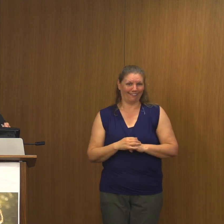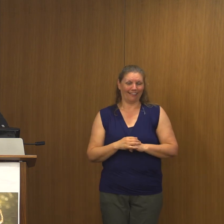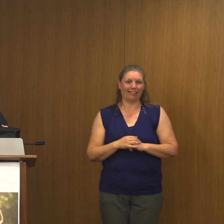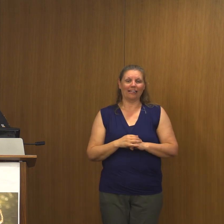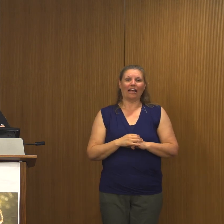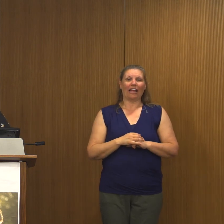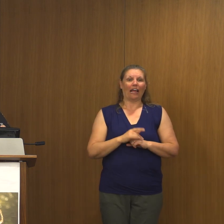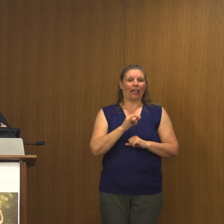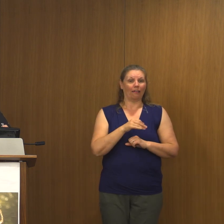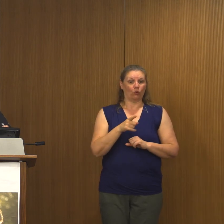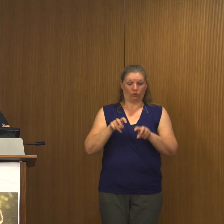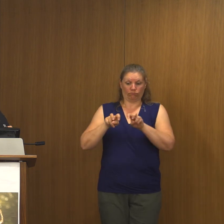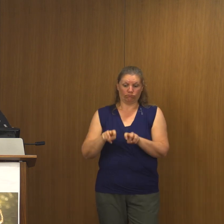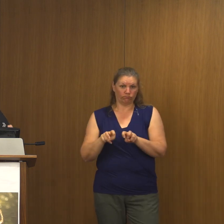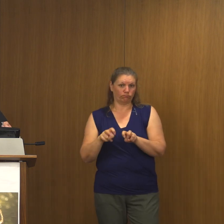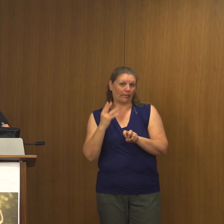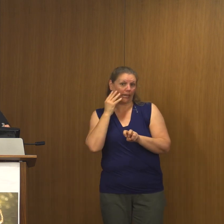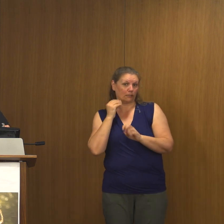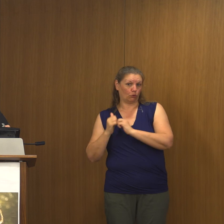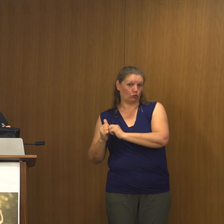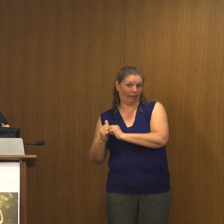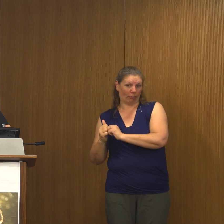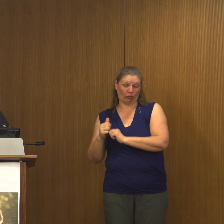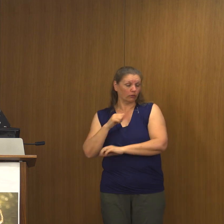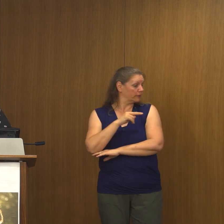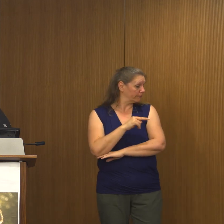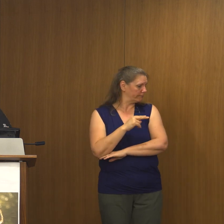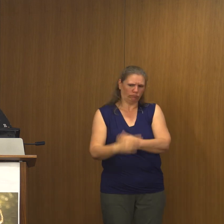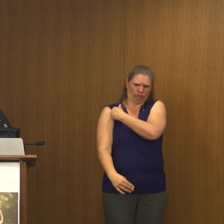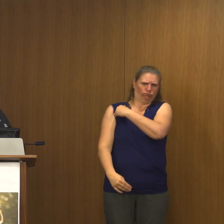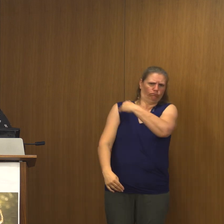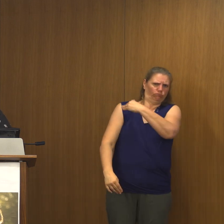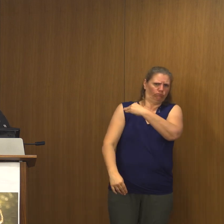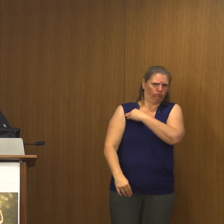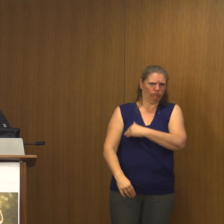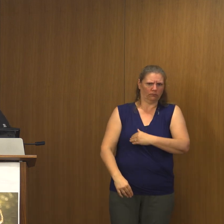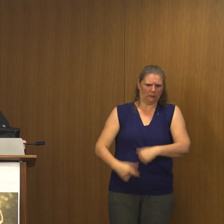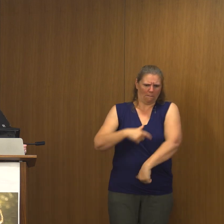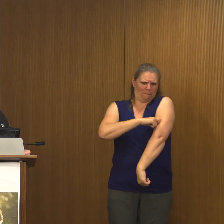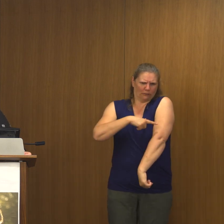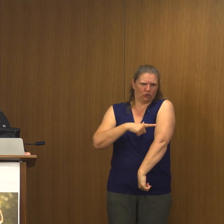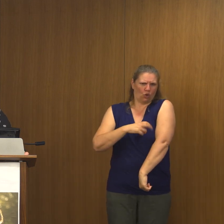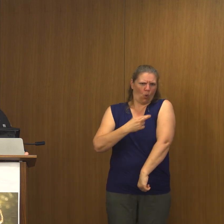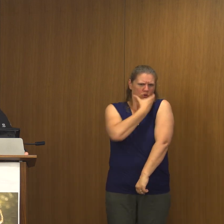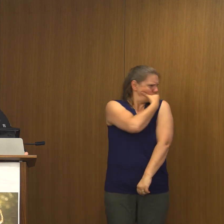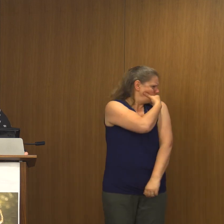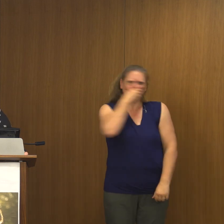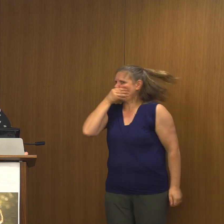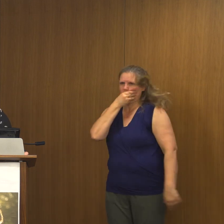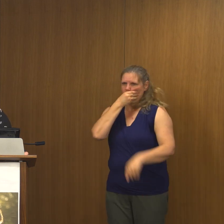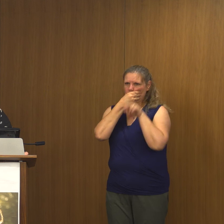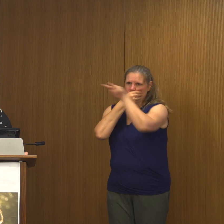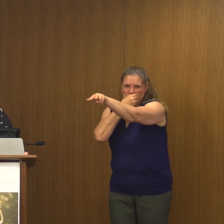sitting there and listening to it with him and you're not paying attention, he will make sure that you are. He will pinch you, or he will grab you by the face, pull it